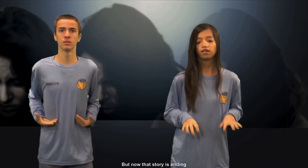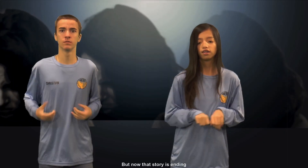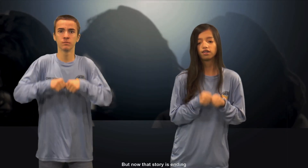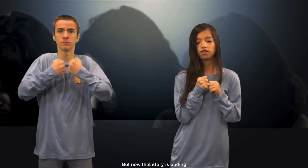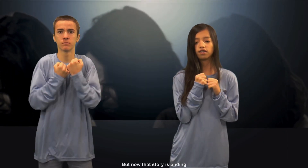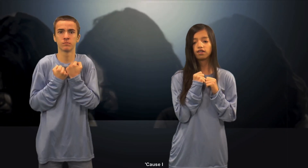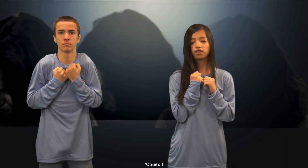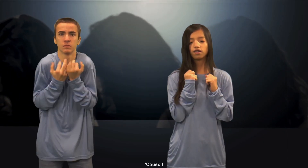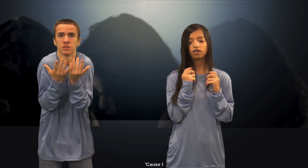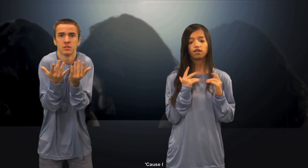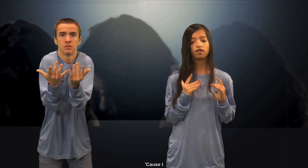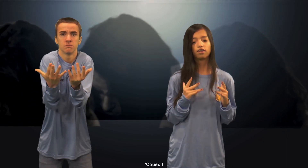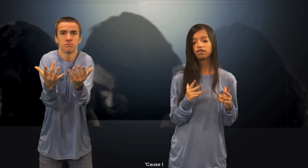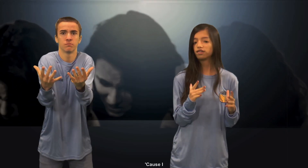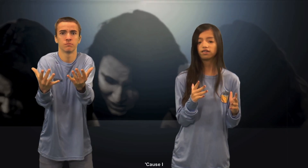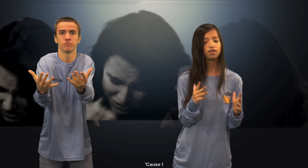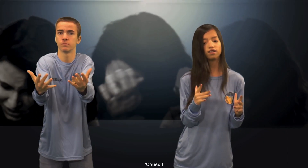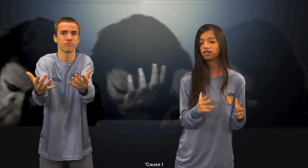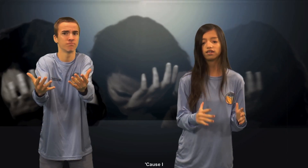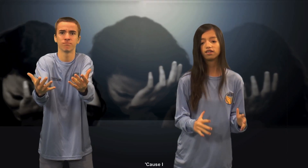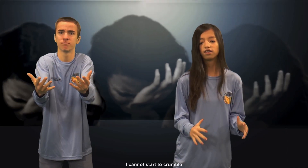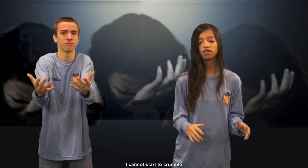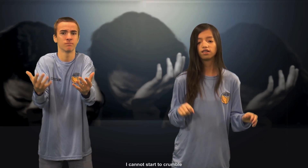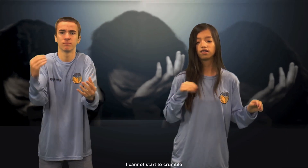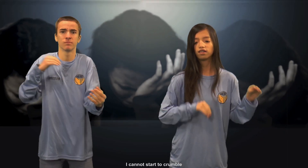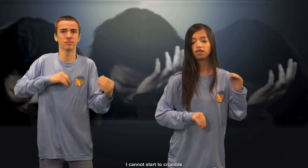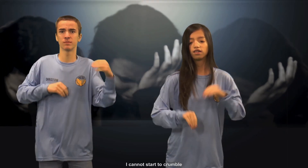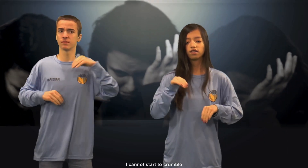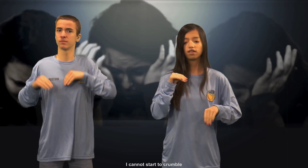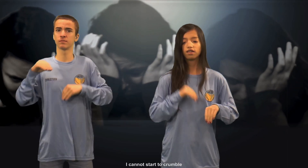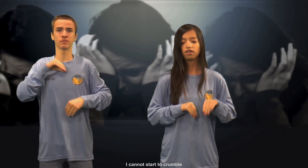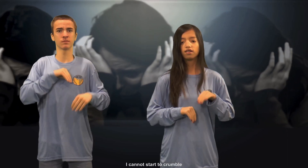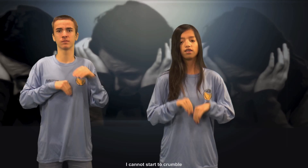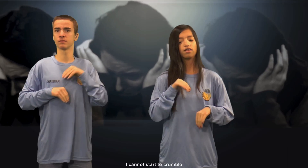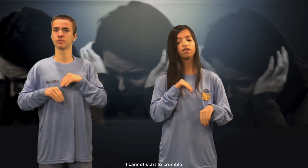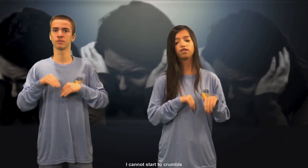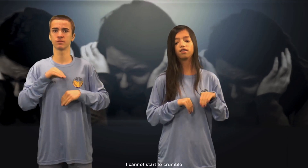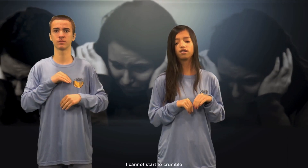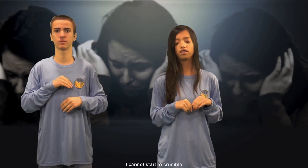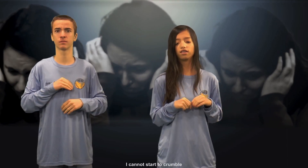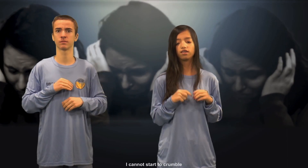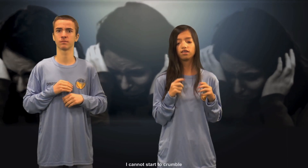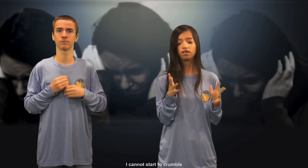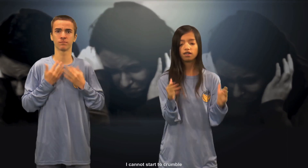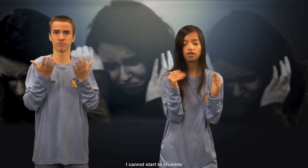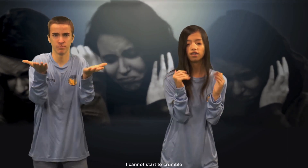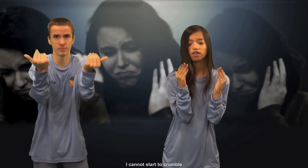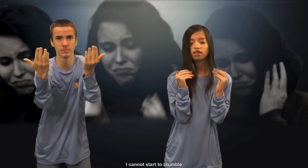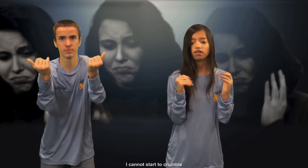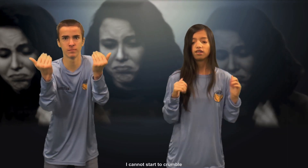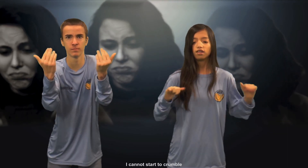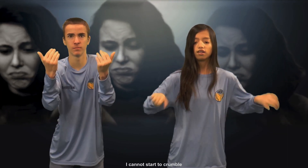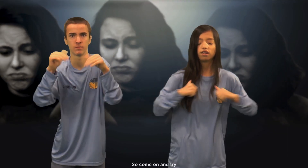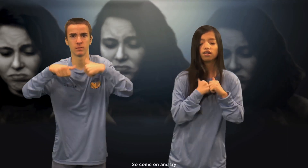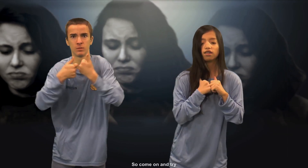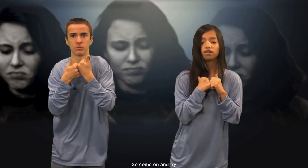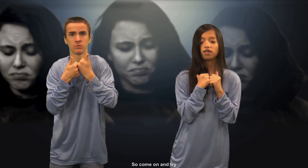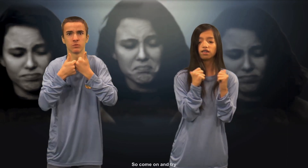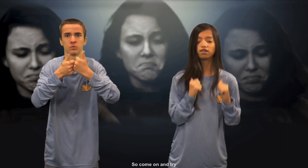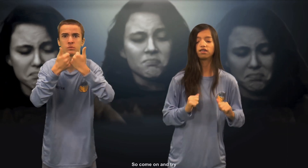Cause I, I cannot start to crumble So come on